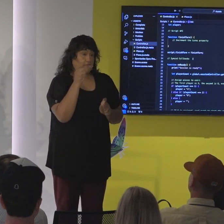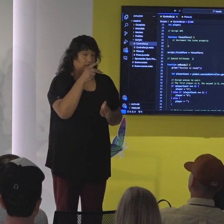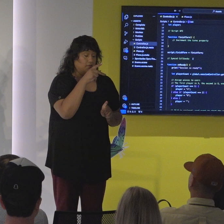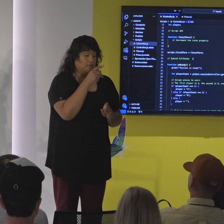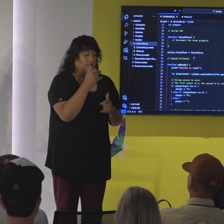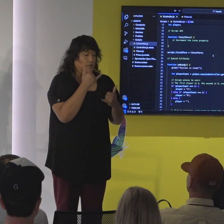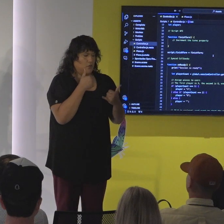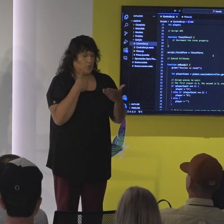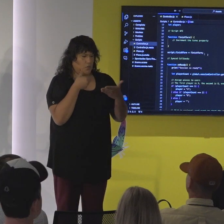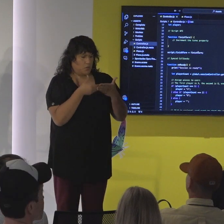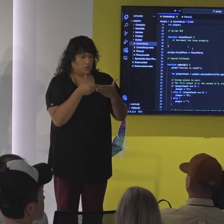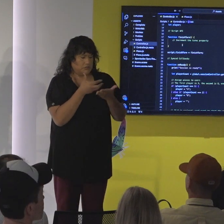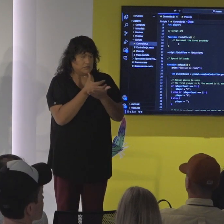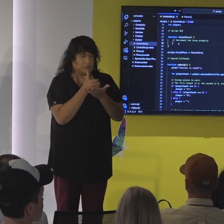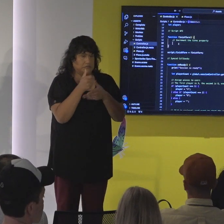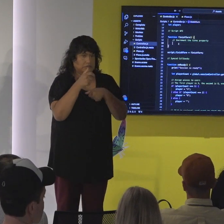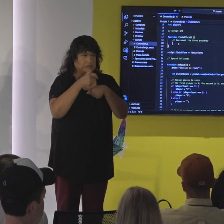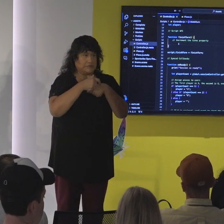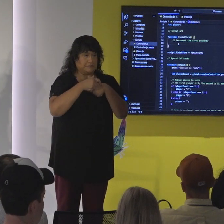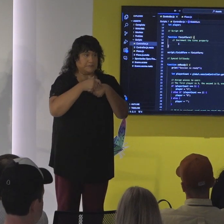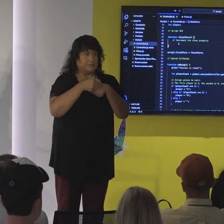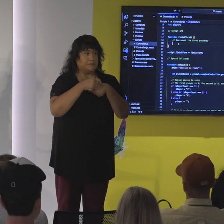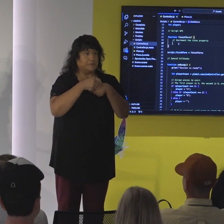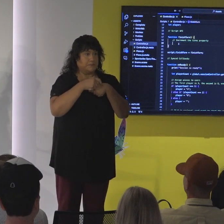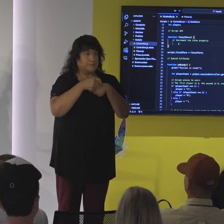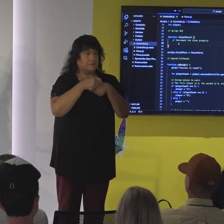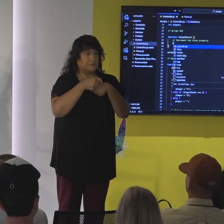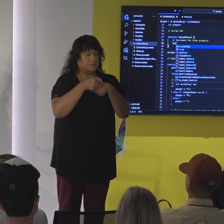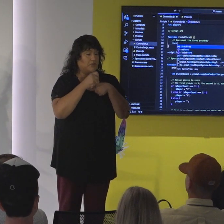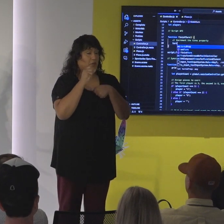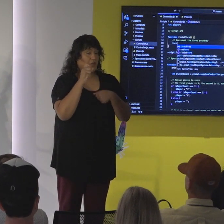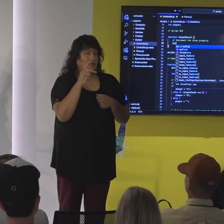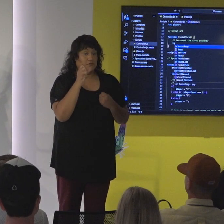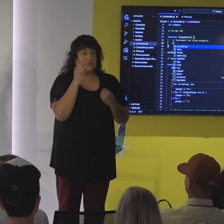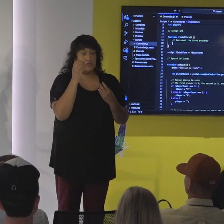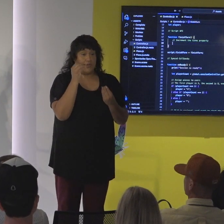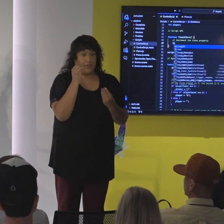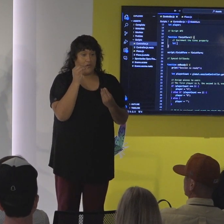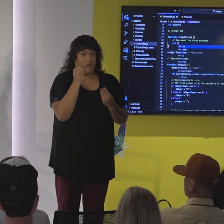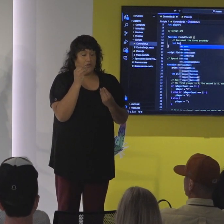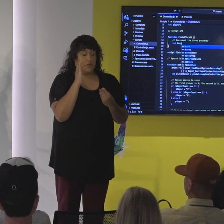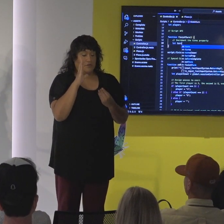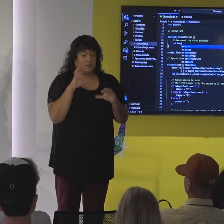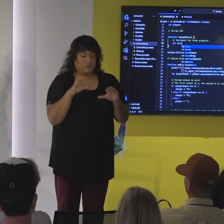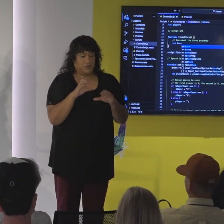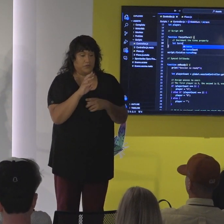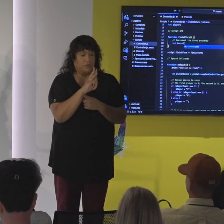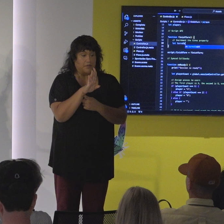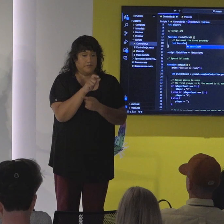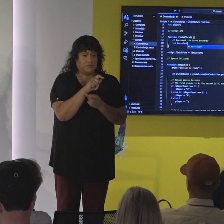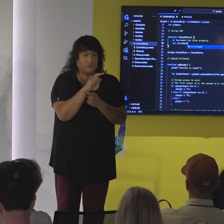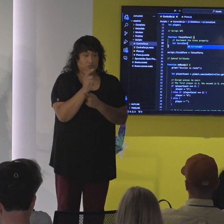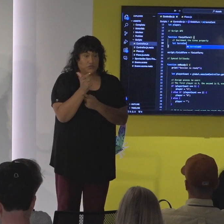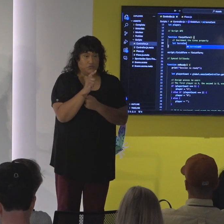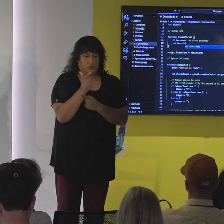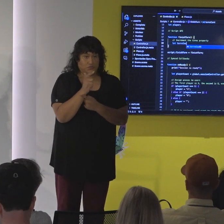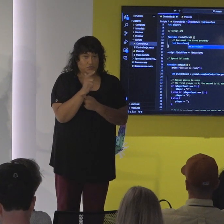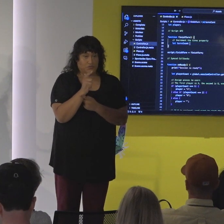very close to being out of time. Okay, so turns, we're going to do let turns